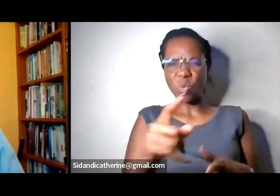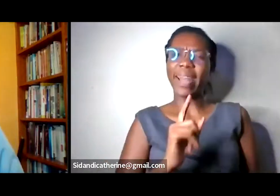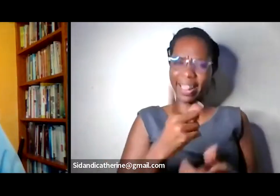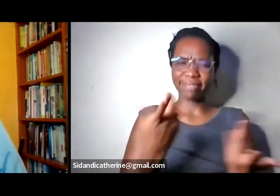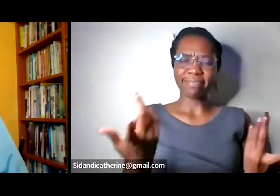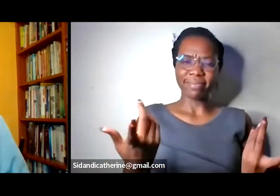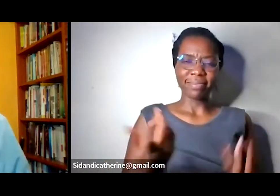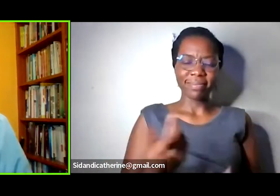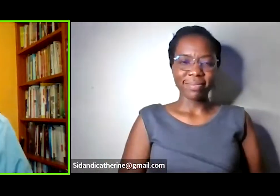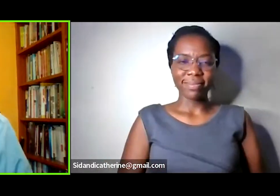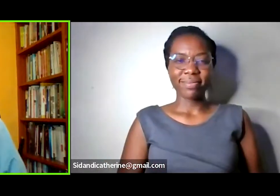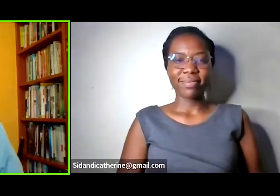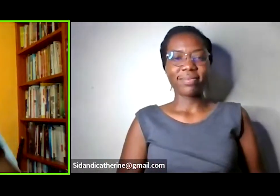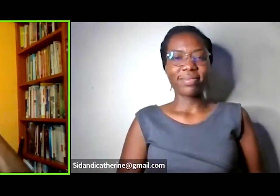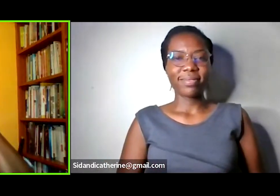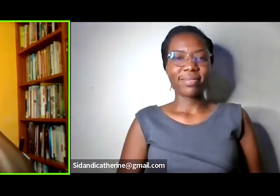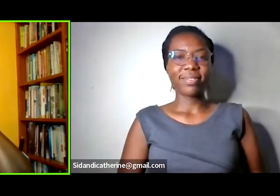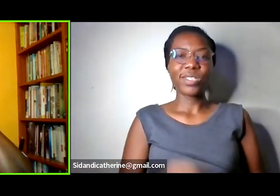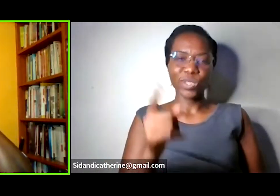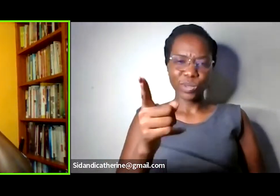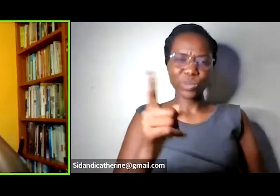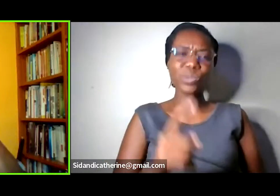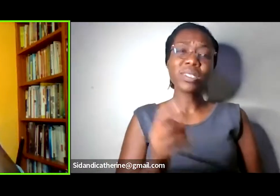that attracts them like